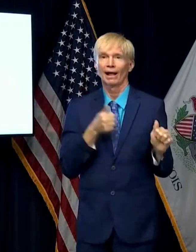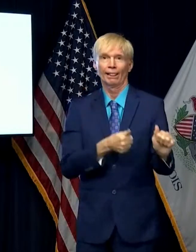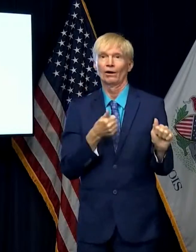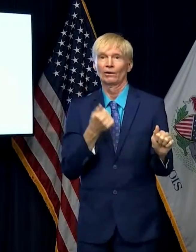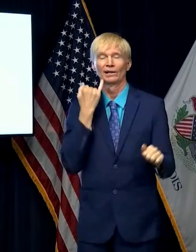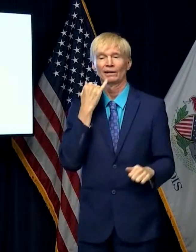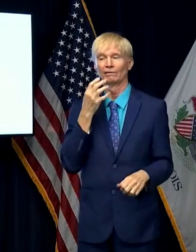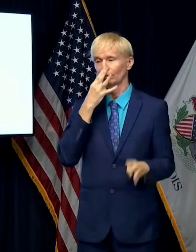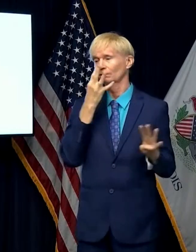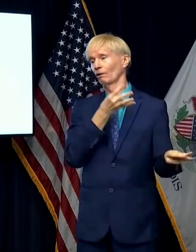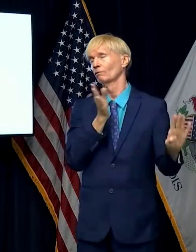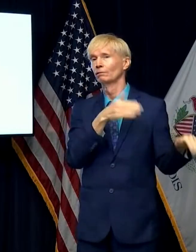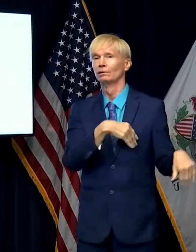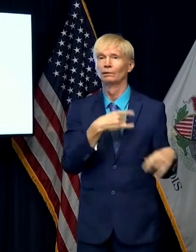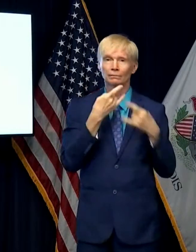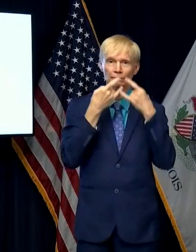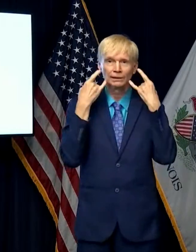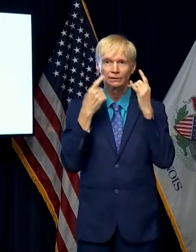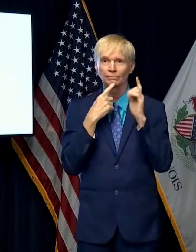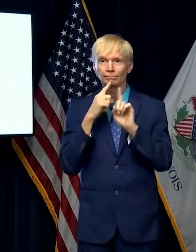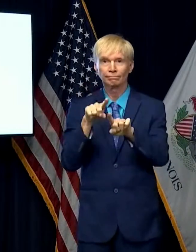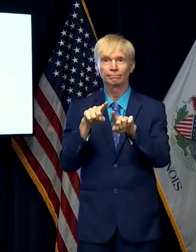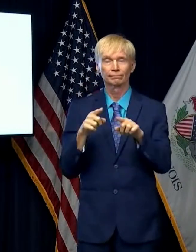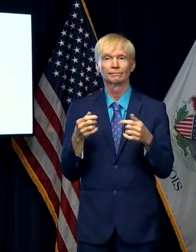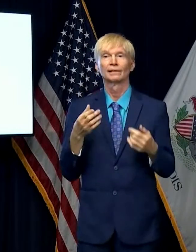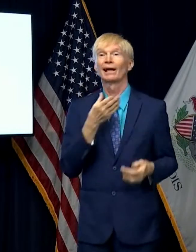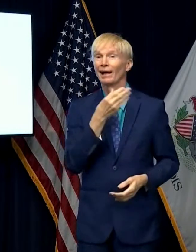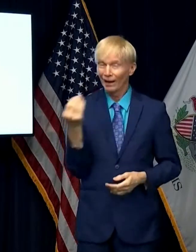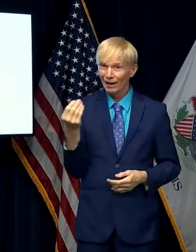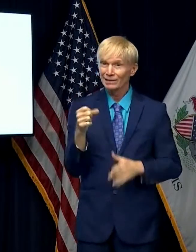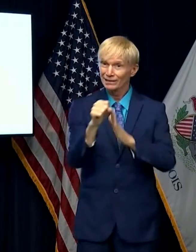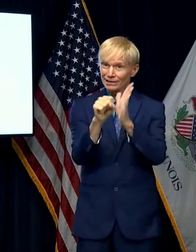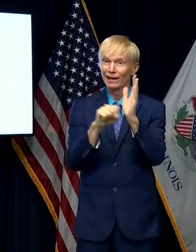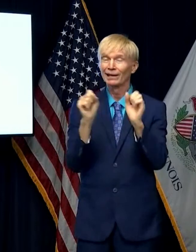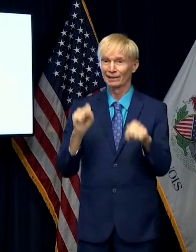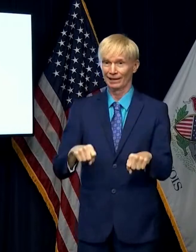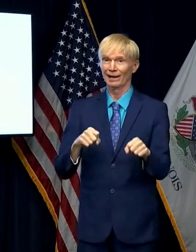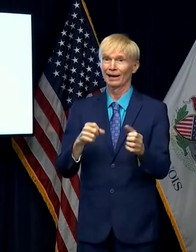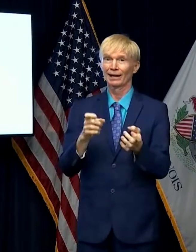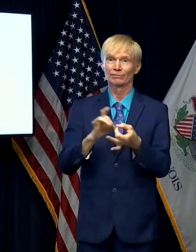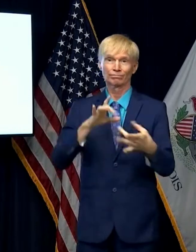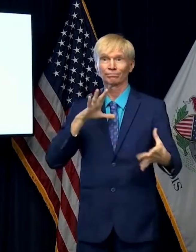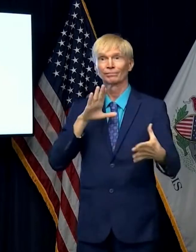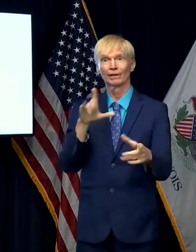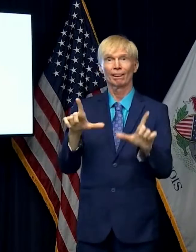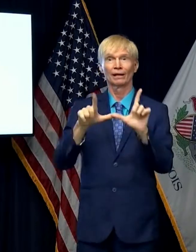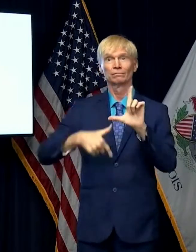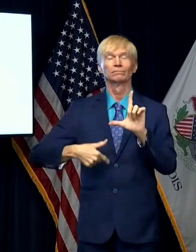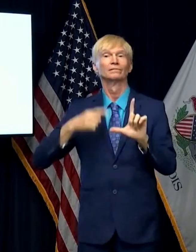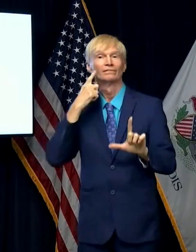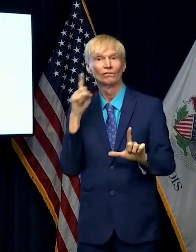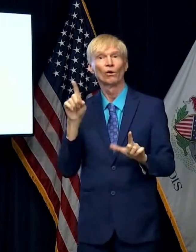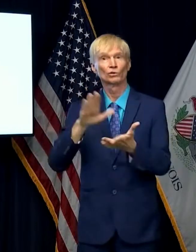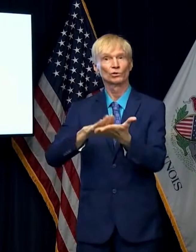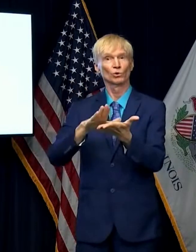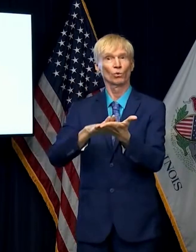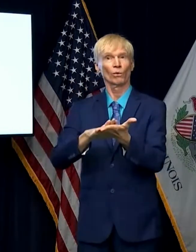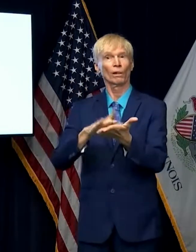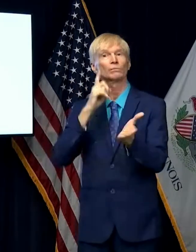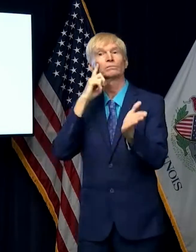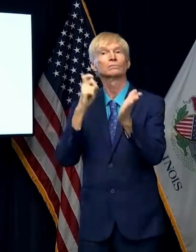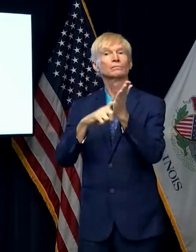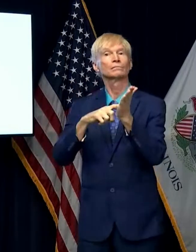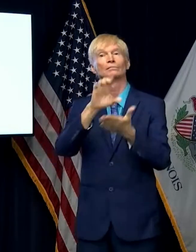place. There's even the ability for the state to revoke recognition status for a school, though I think that's something that would